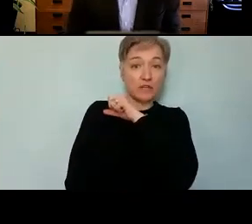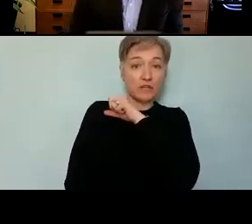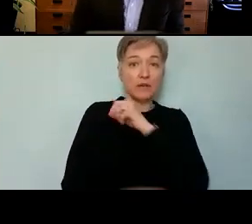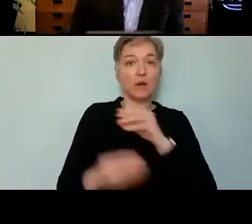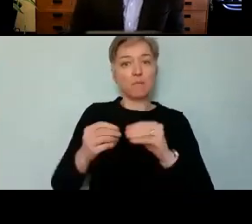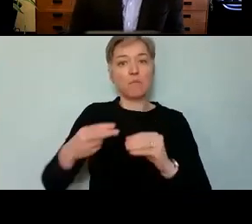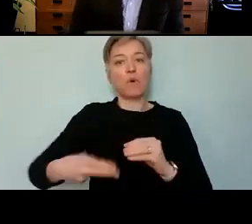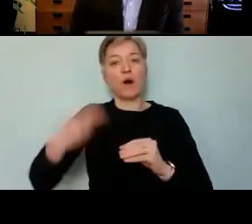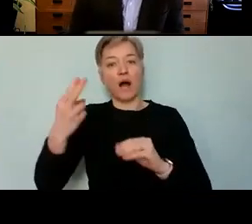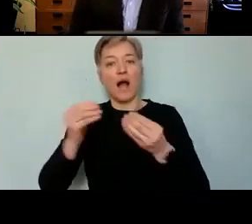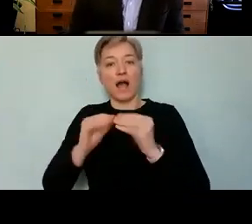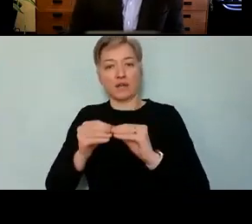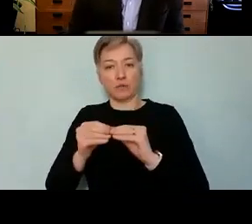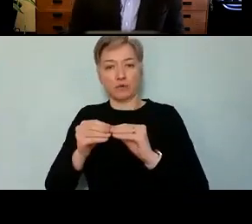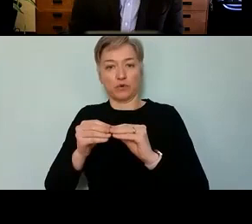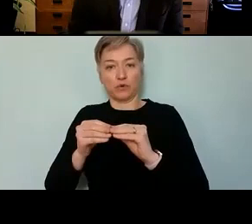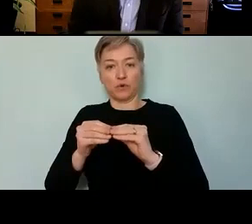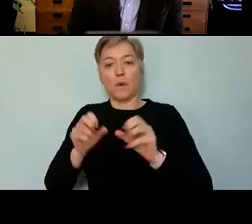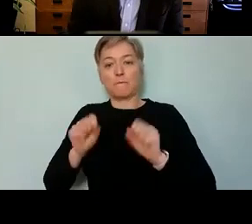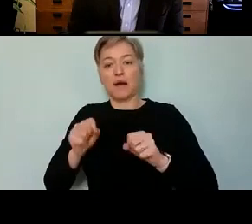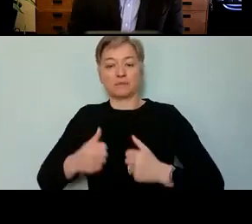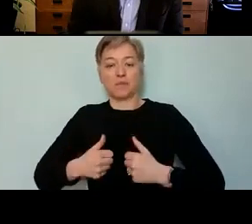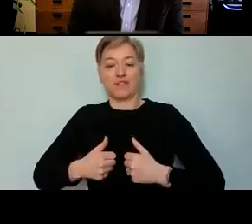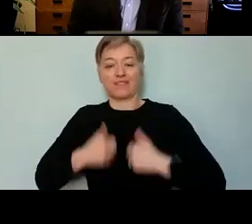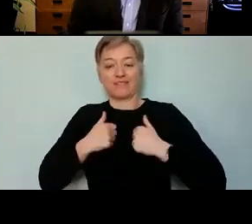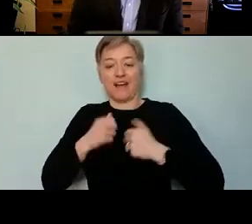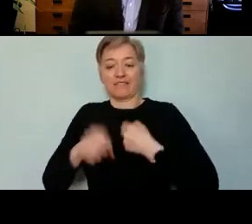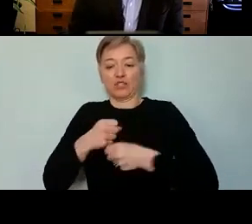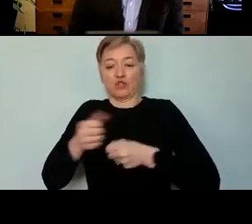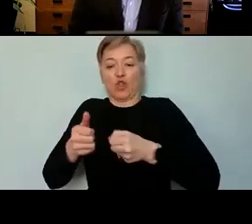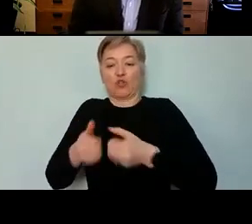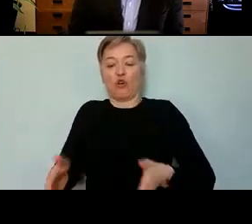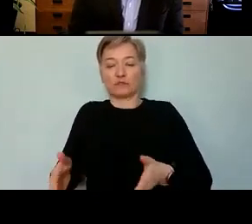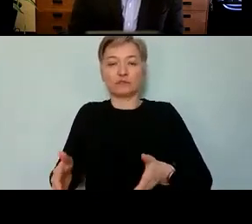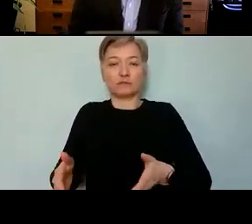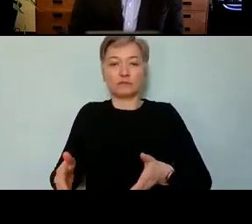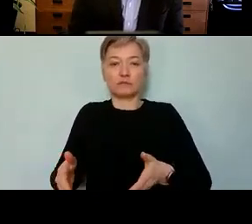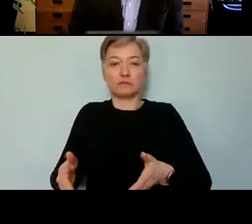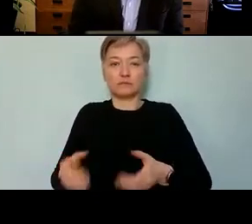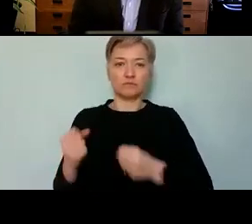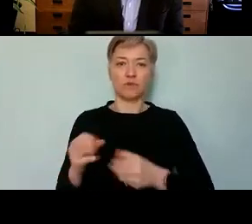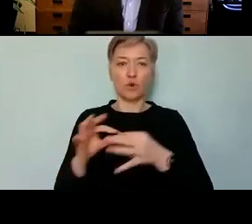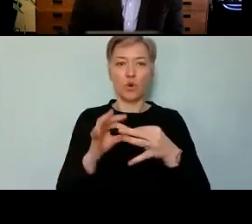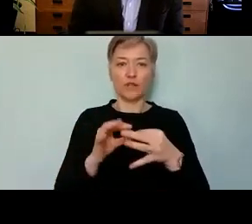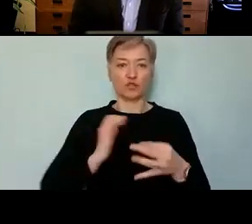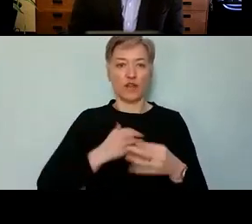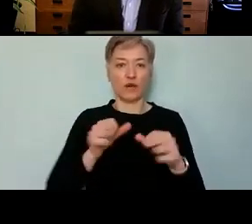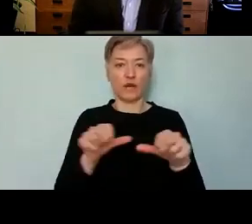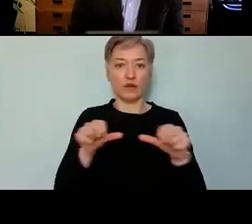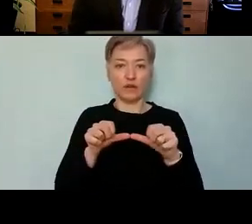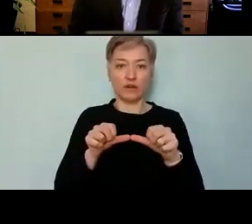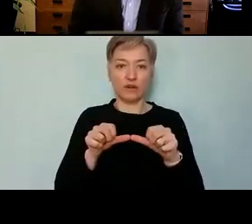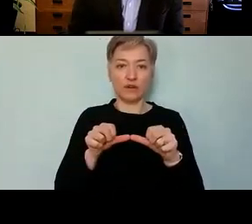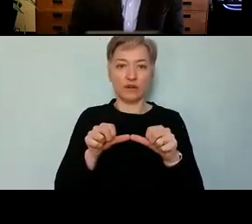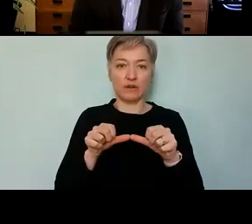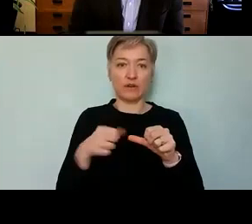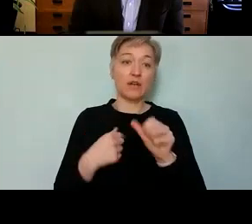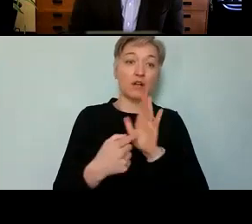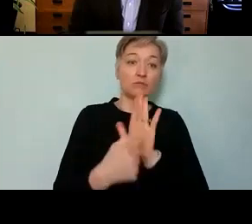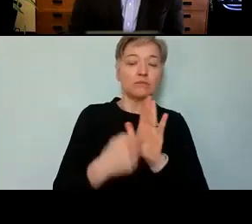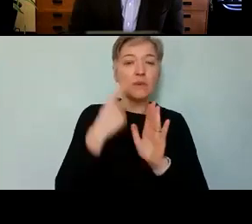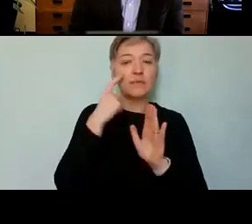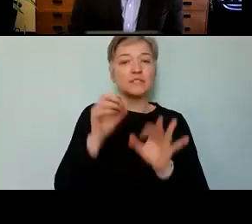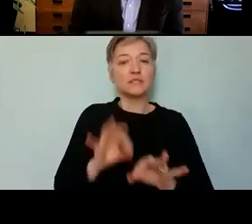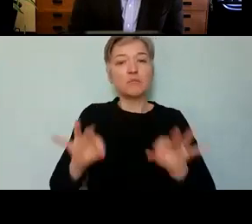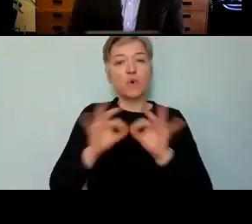years of potential life lost are highly correlated in our region. And I show this because it's important that we think about disparities